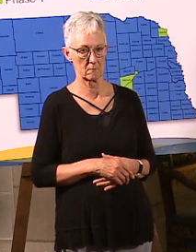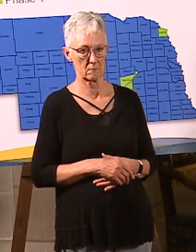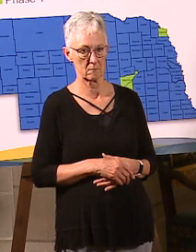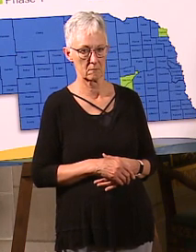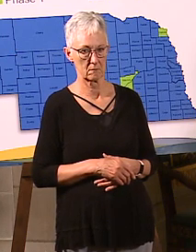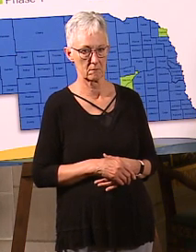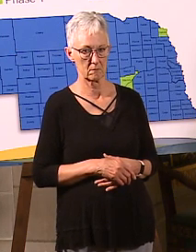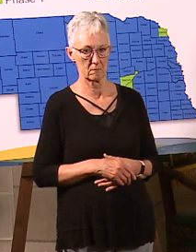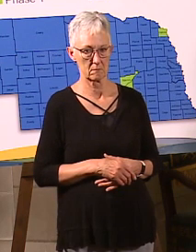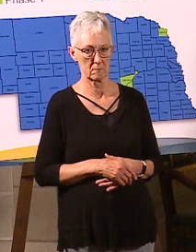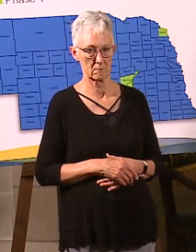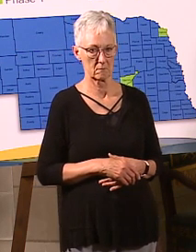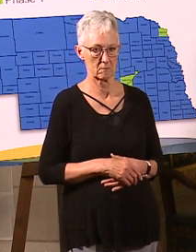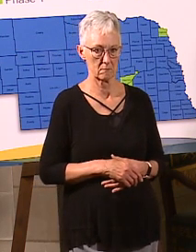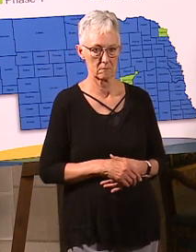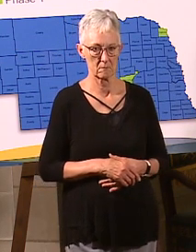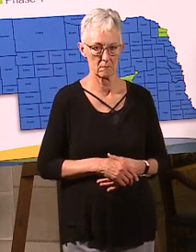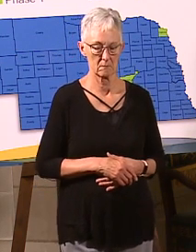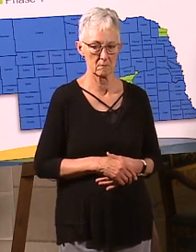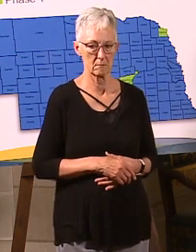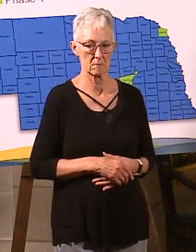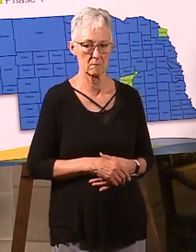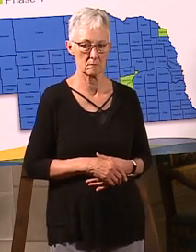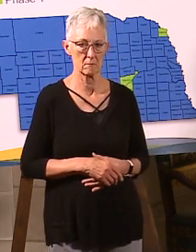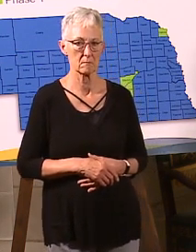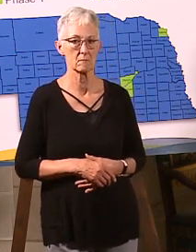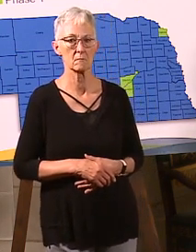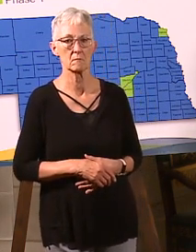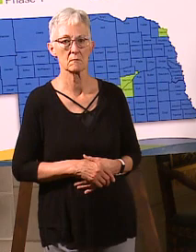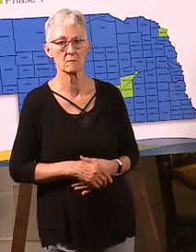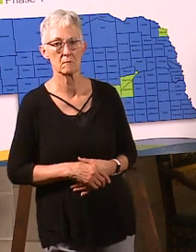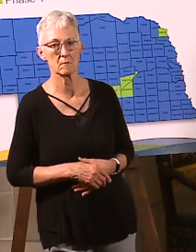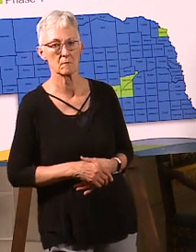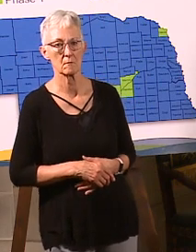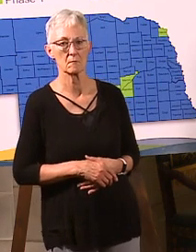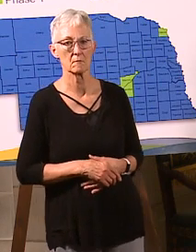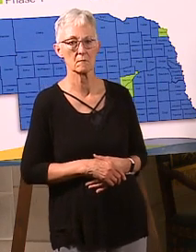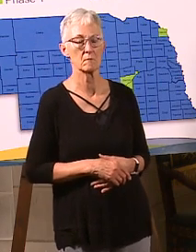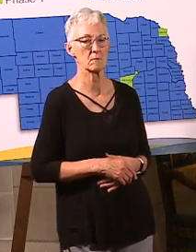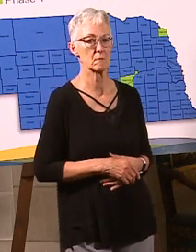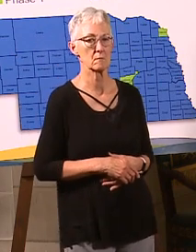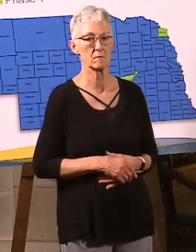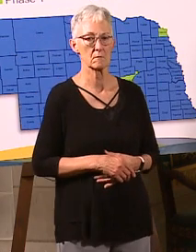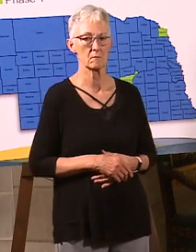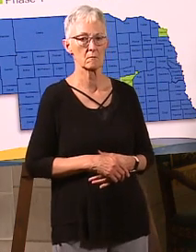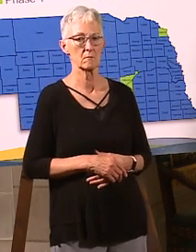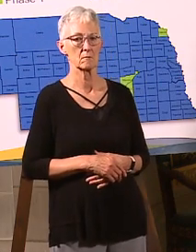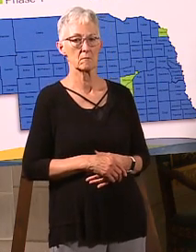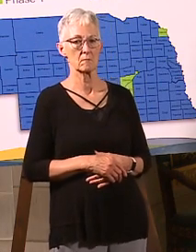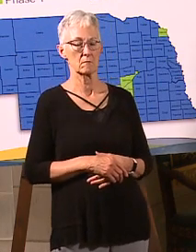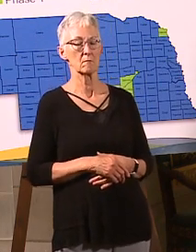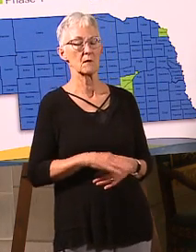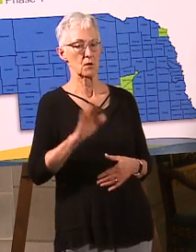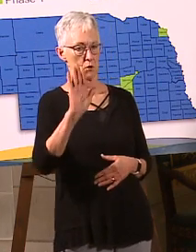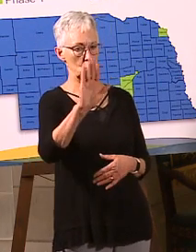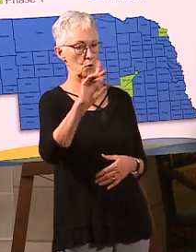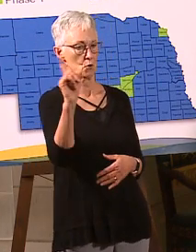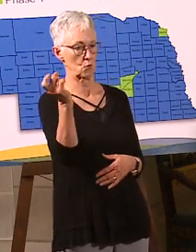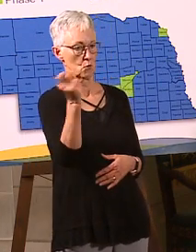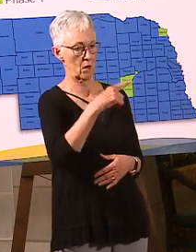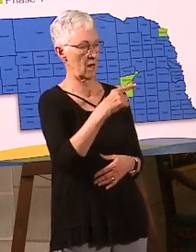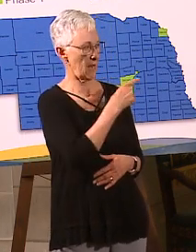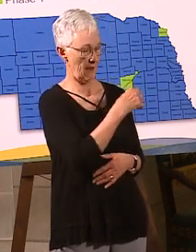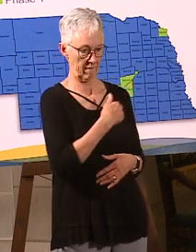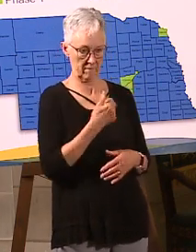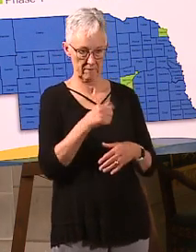based on the plans that you've rolled out? And I know you've said before that it's going to look different, but do you have any advice for county boards trying to make that? So the question was, do I have any advice